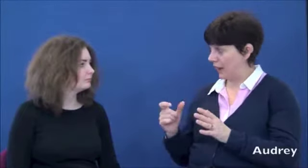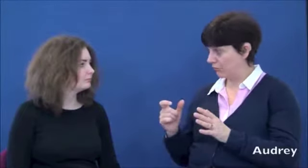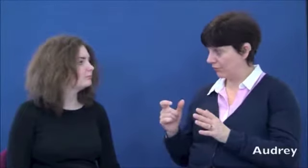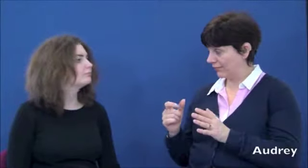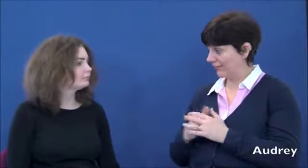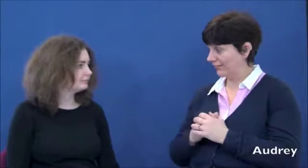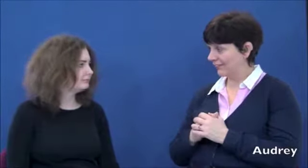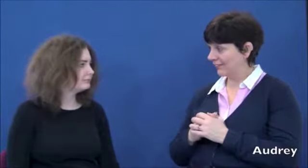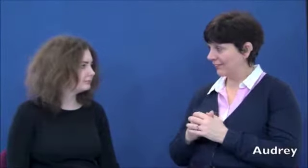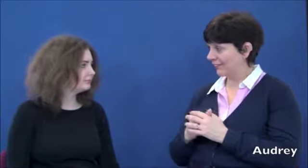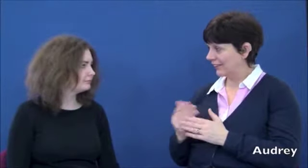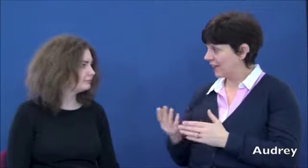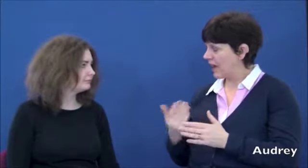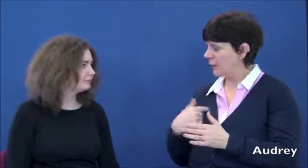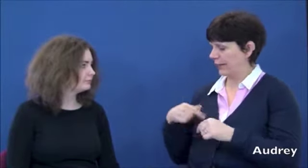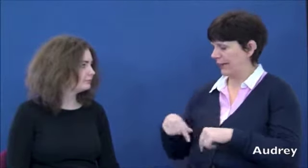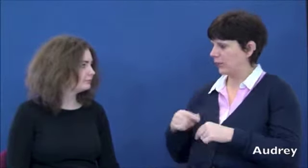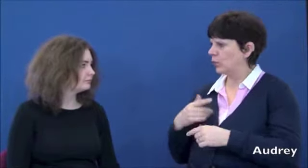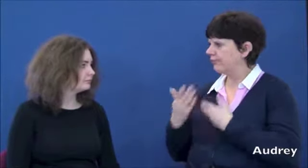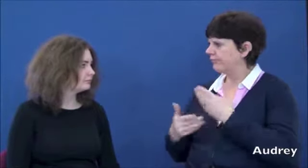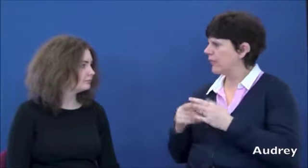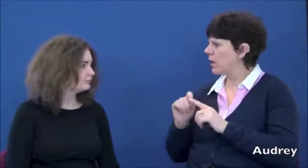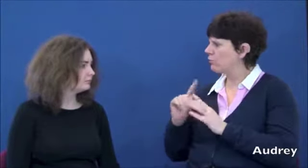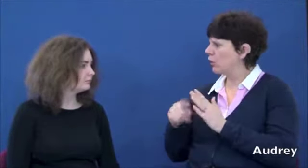I'm Audrey, and I'm here to tell you about this project.